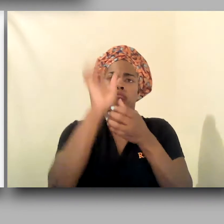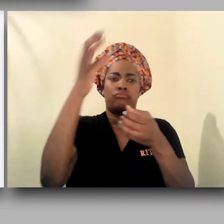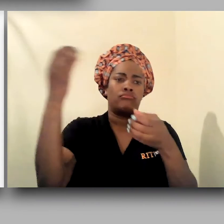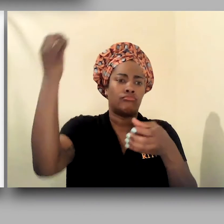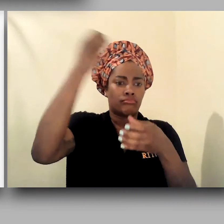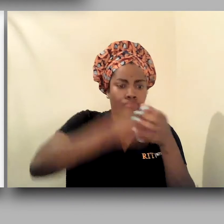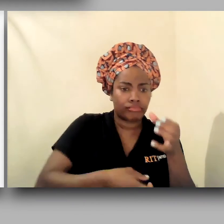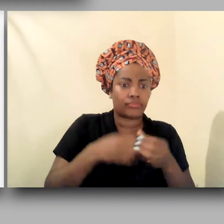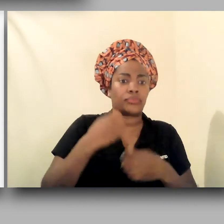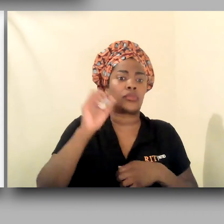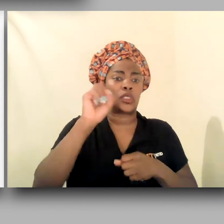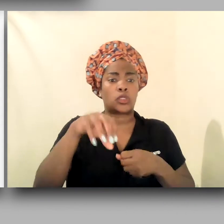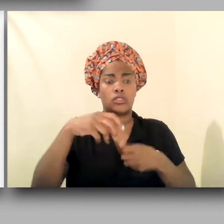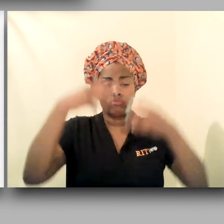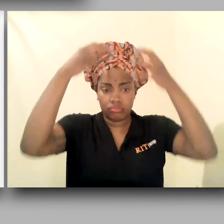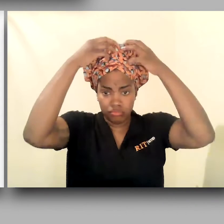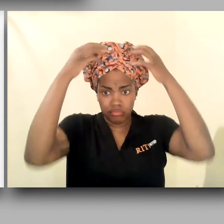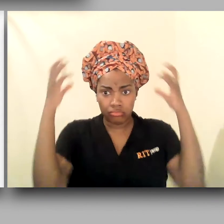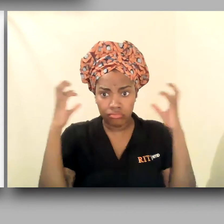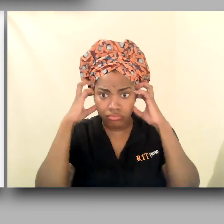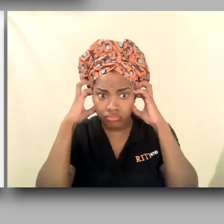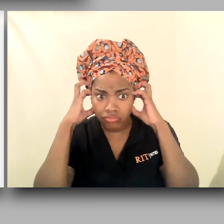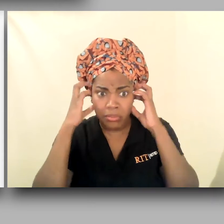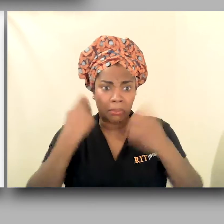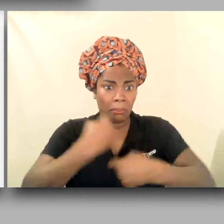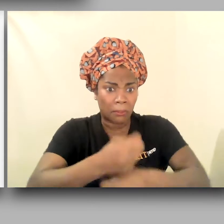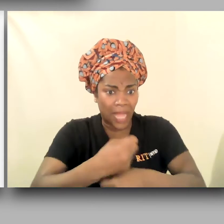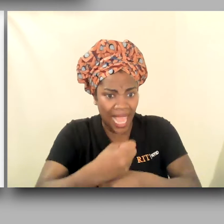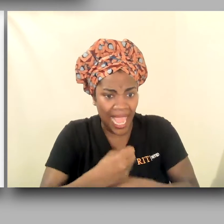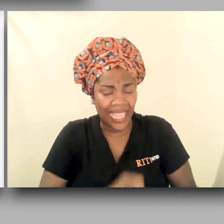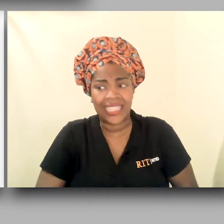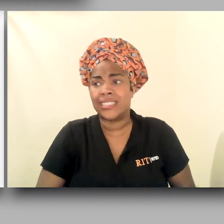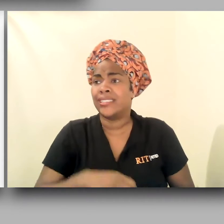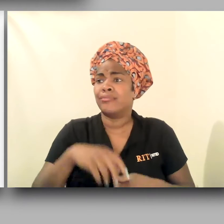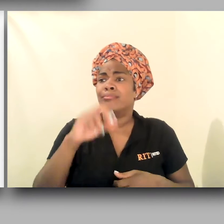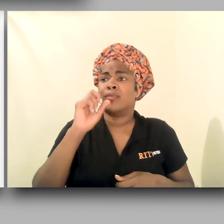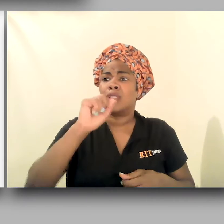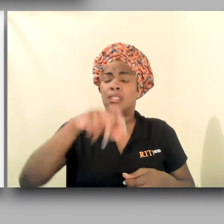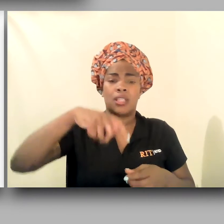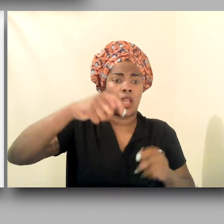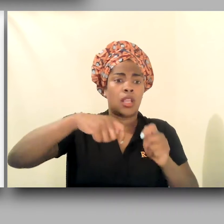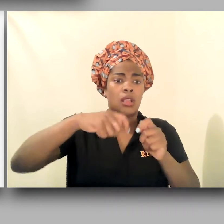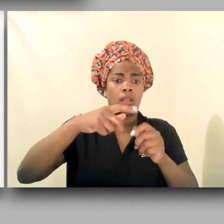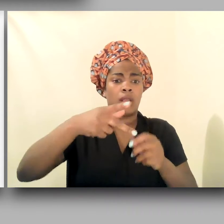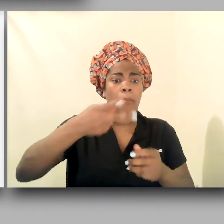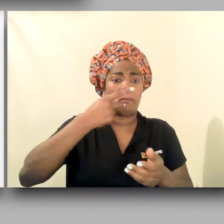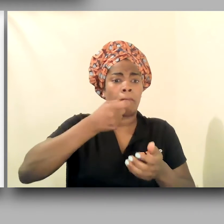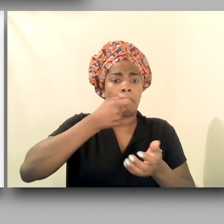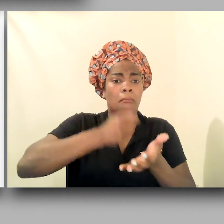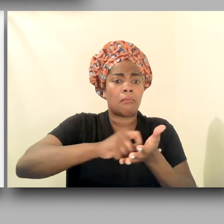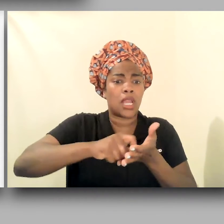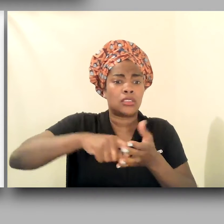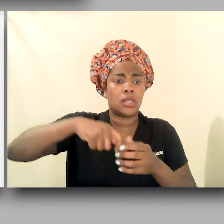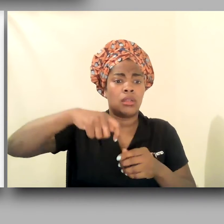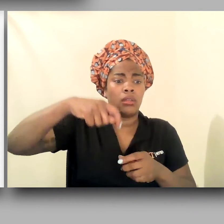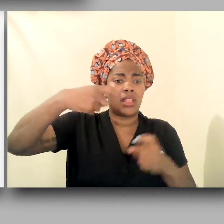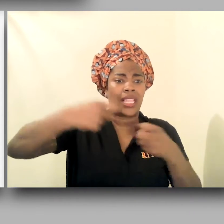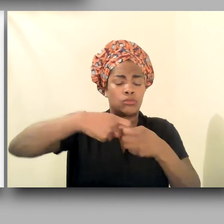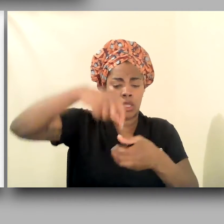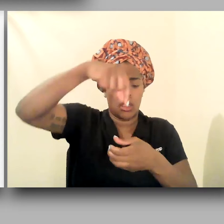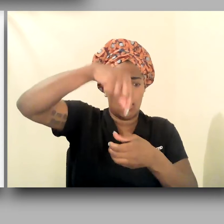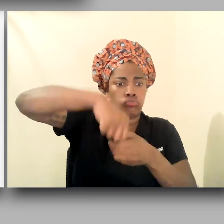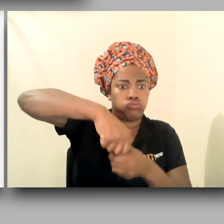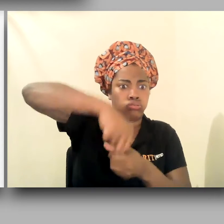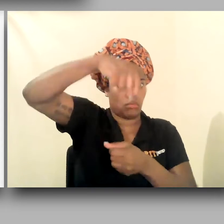that is stereo headphones that you make. There's something with a pencil sharpener as well. Those are kits that come with